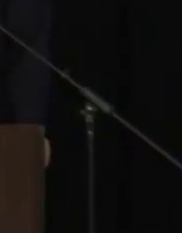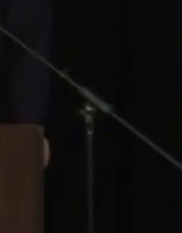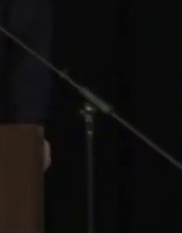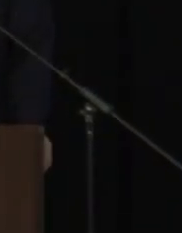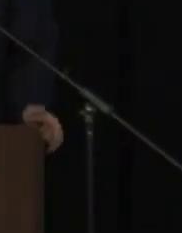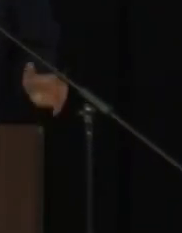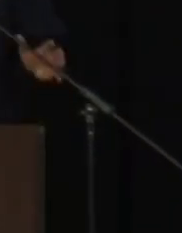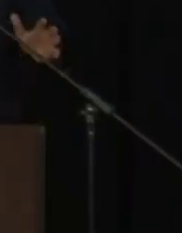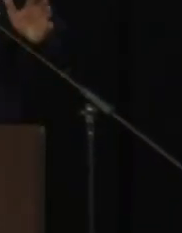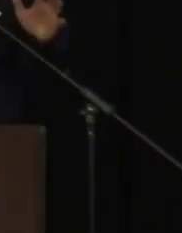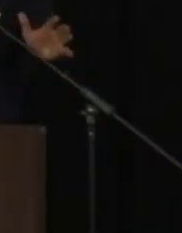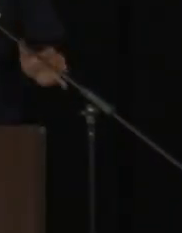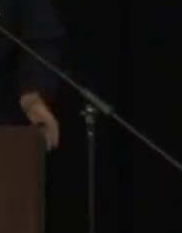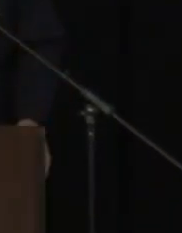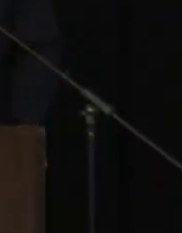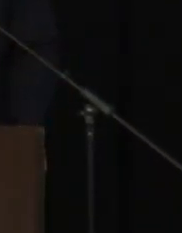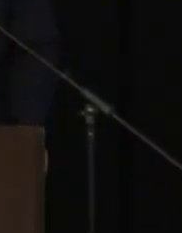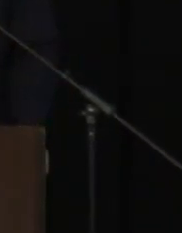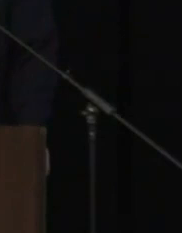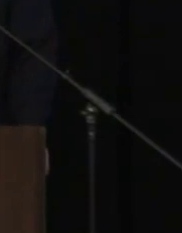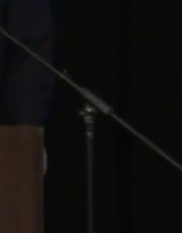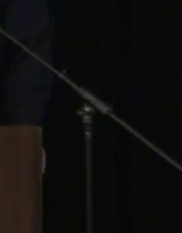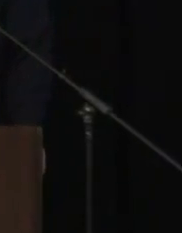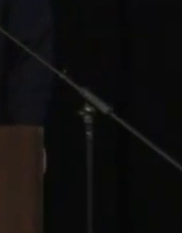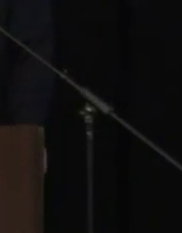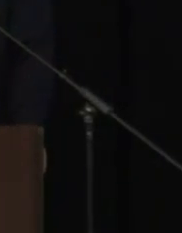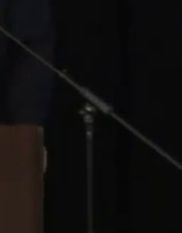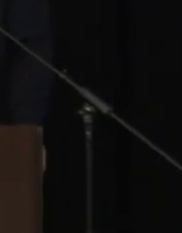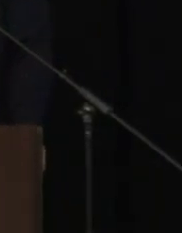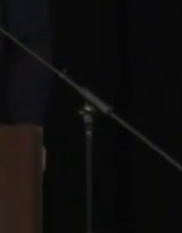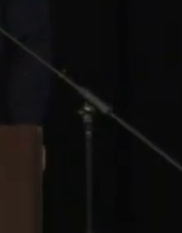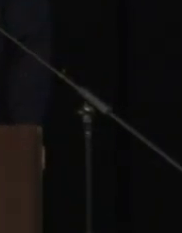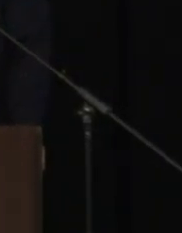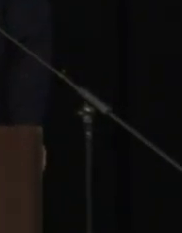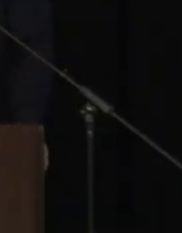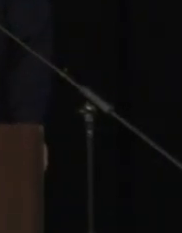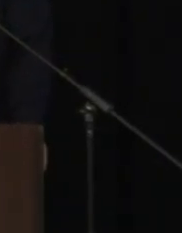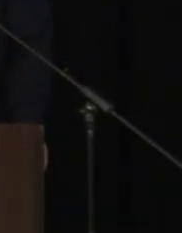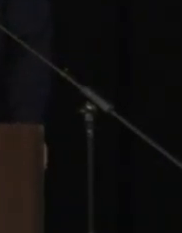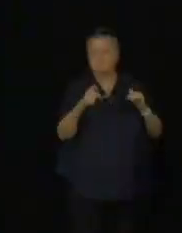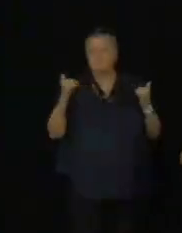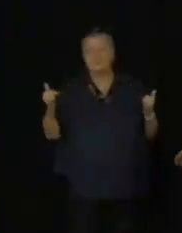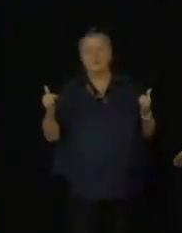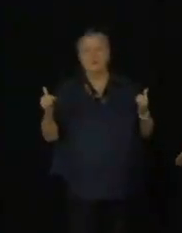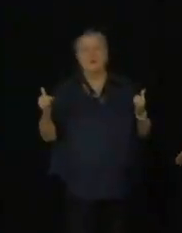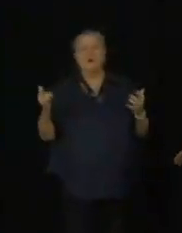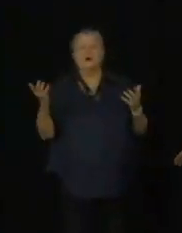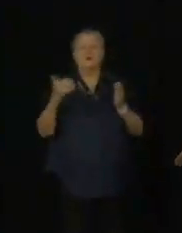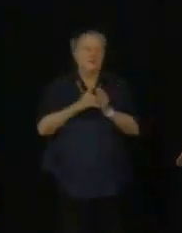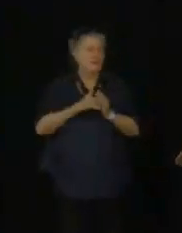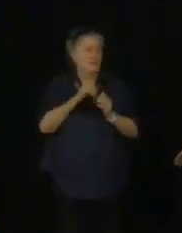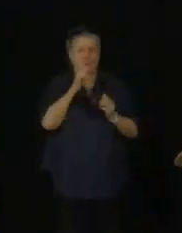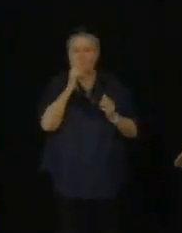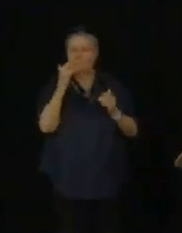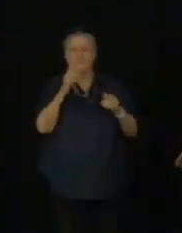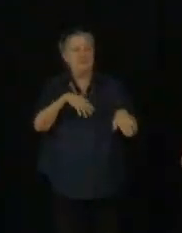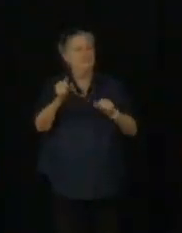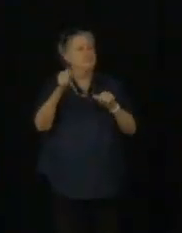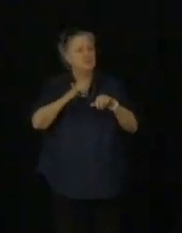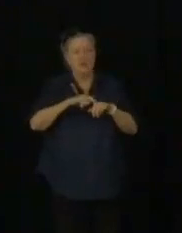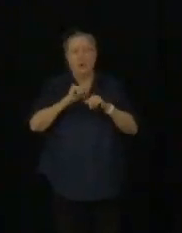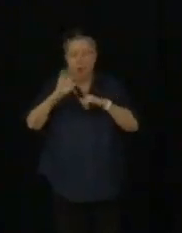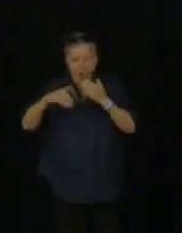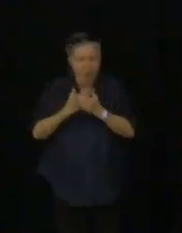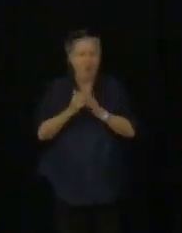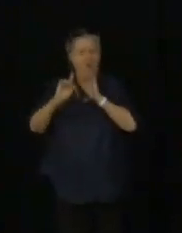with the microphones, and then we will break up into smaller groups and get your questions answered one-on-one. Once again, we won't leave here tonight until you've